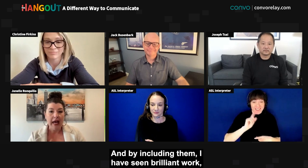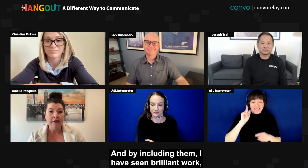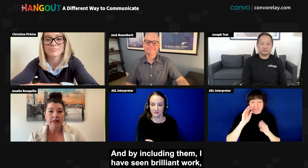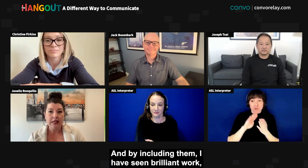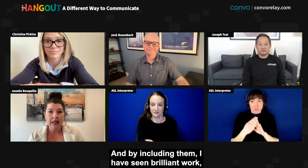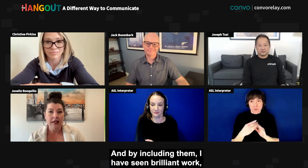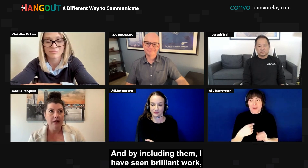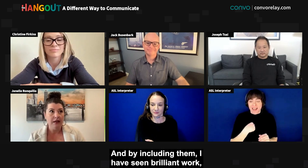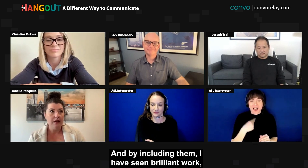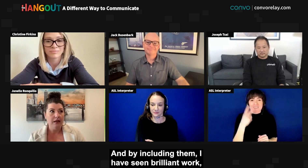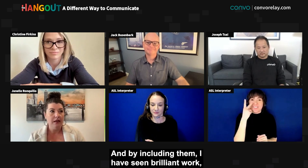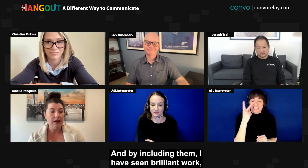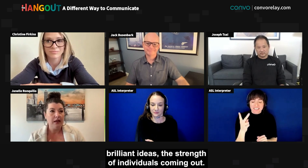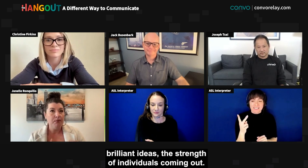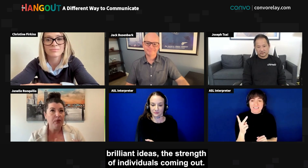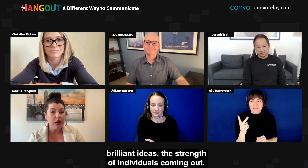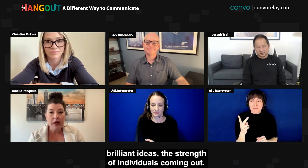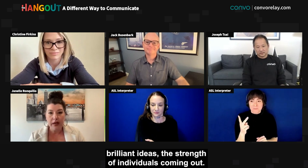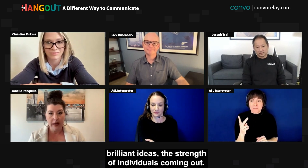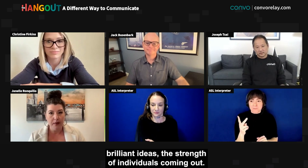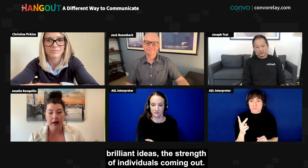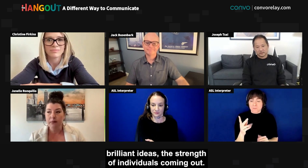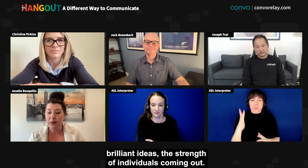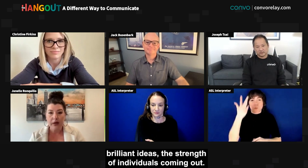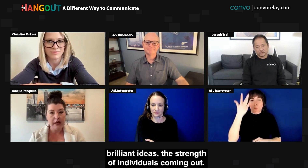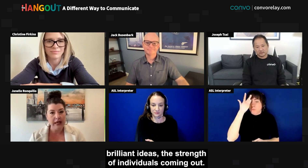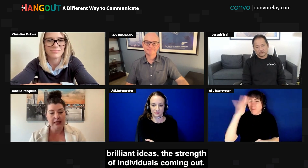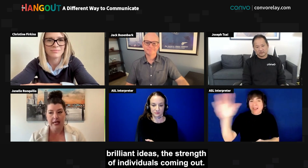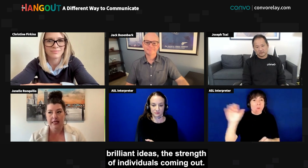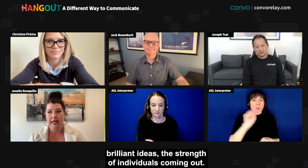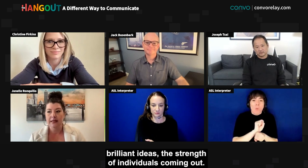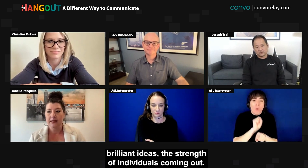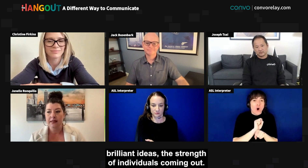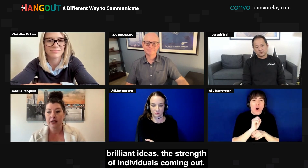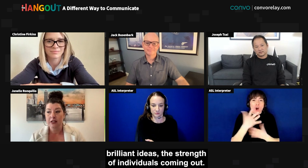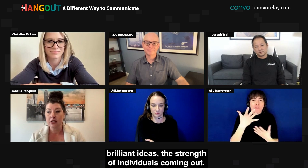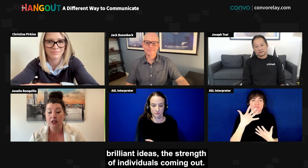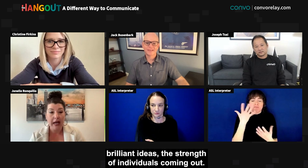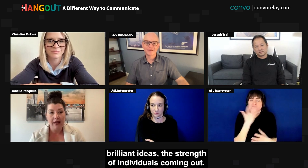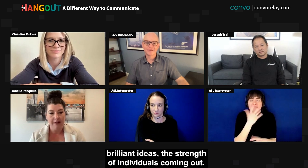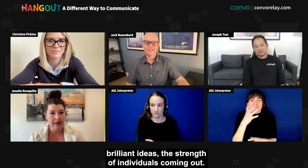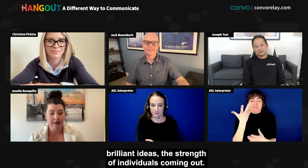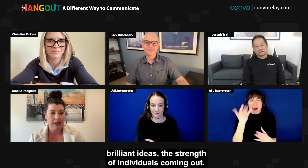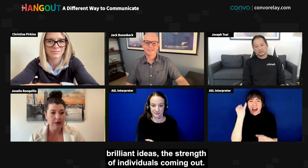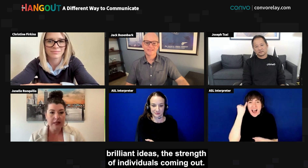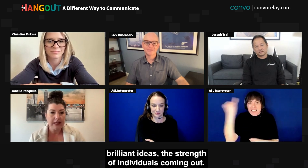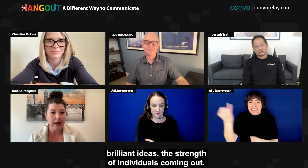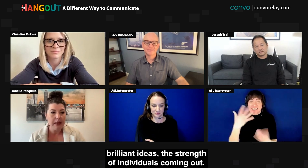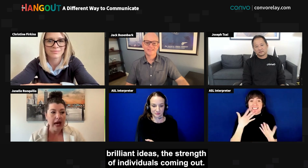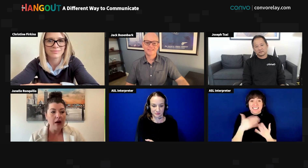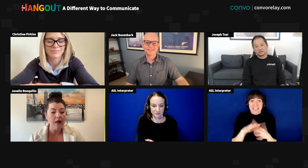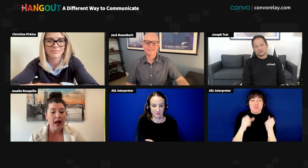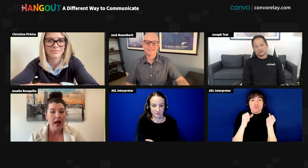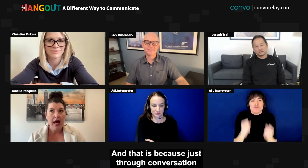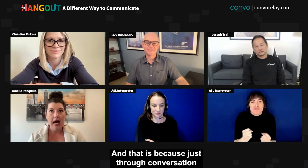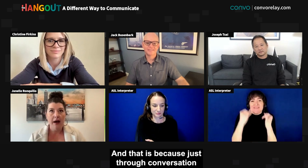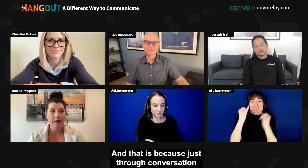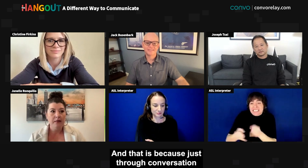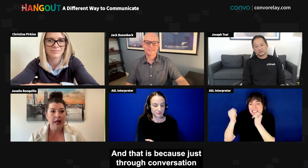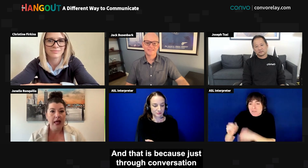have seen brilliant work, brilliant ideas, the strength of individuals coming out. And